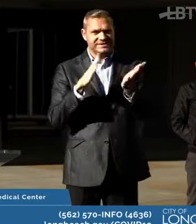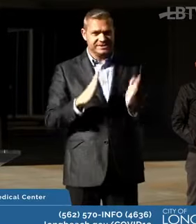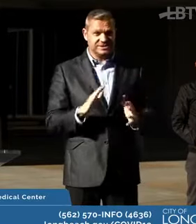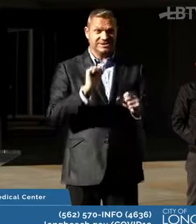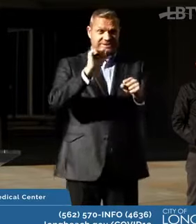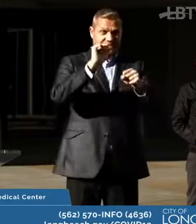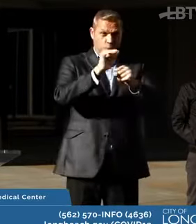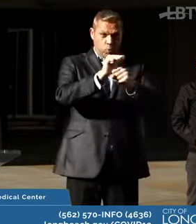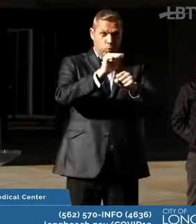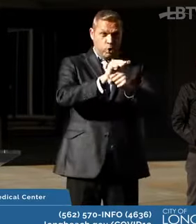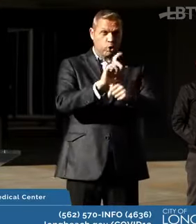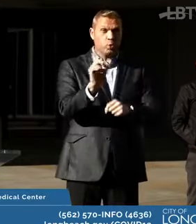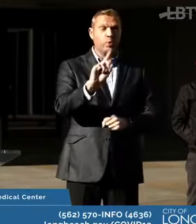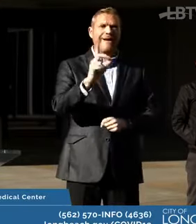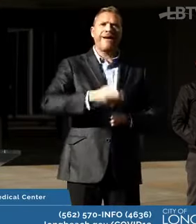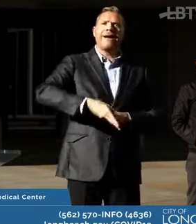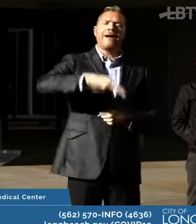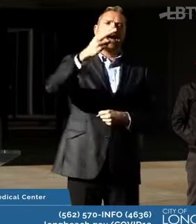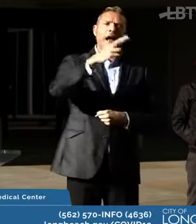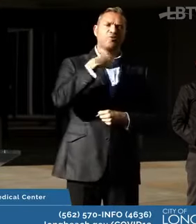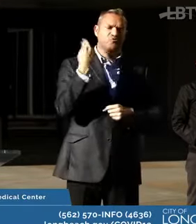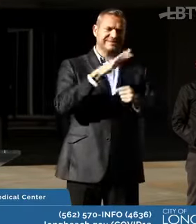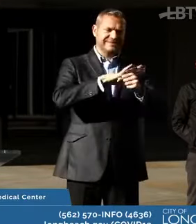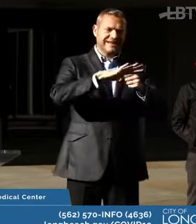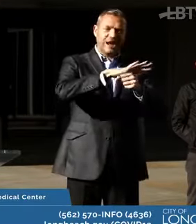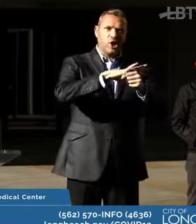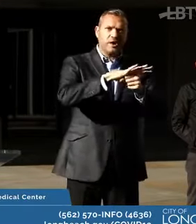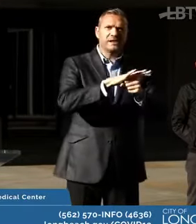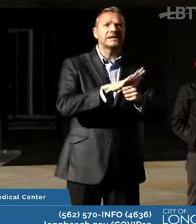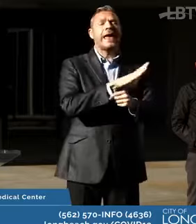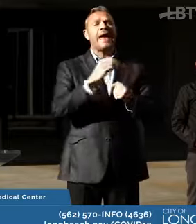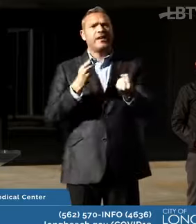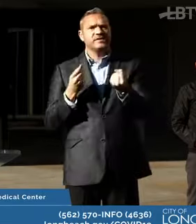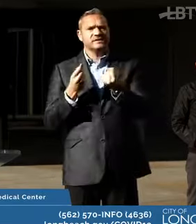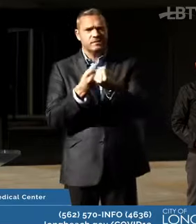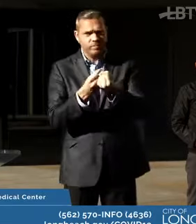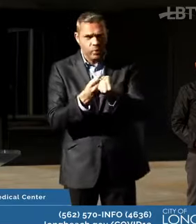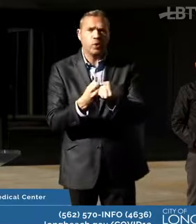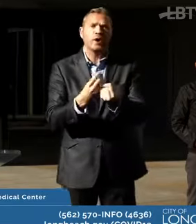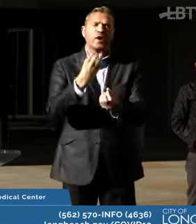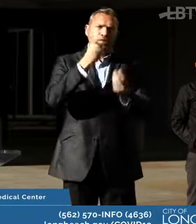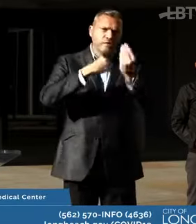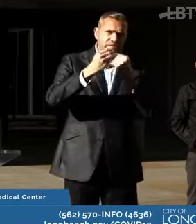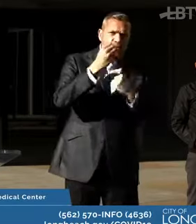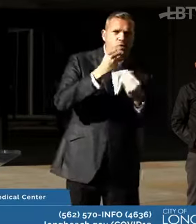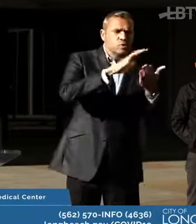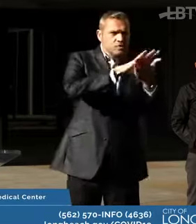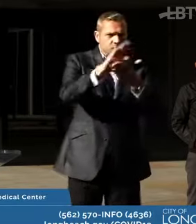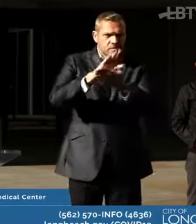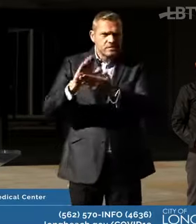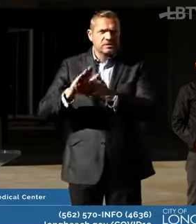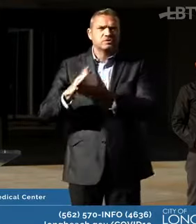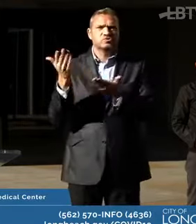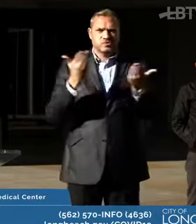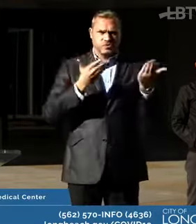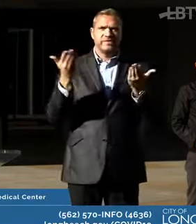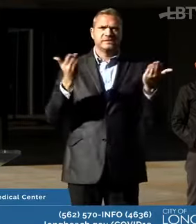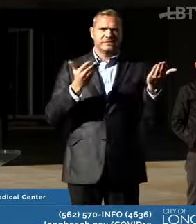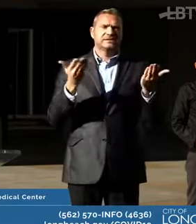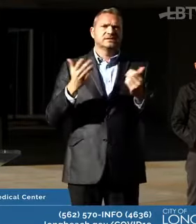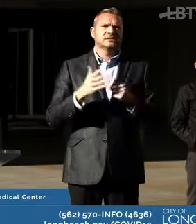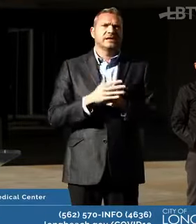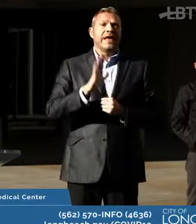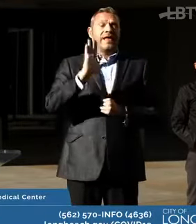high-risk areas, and then also the support staff like EVS and food and nutritional service. And that is the process